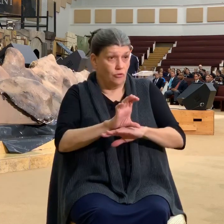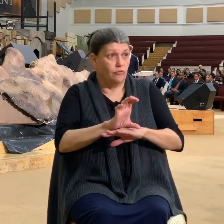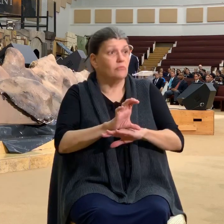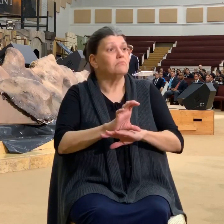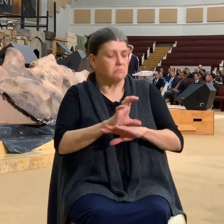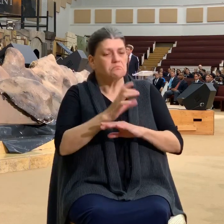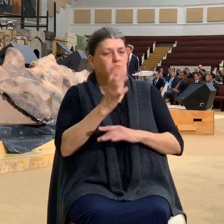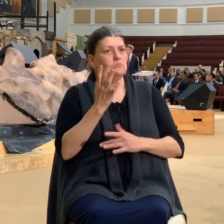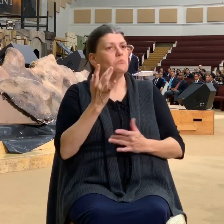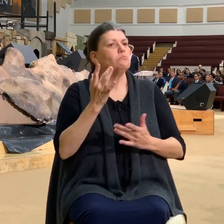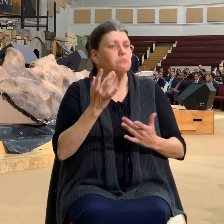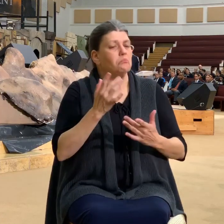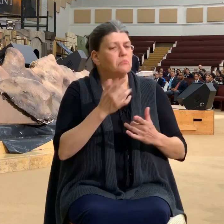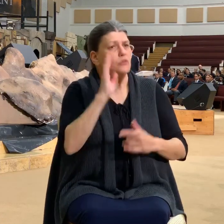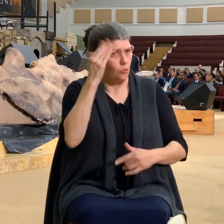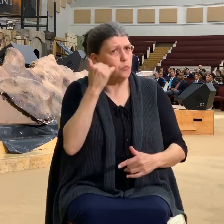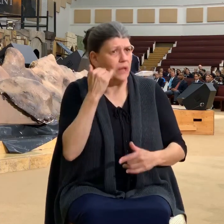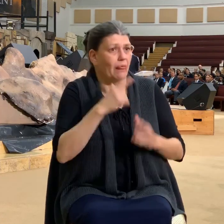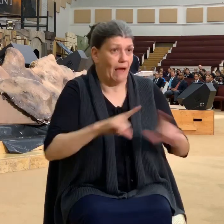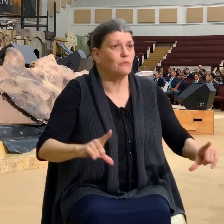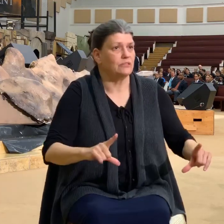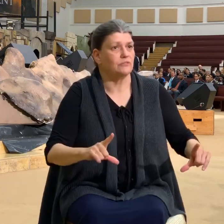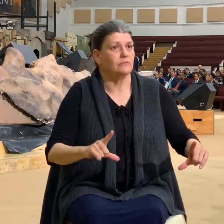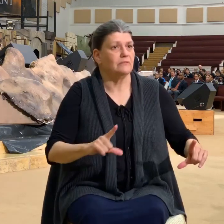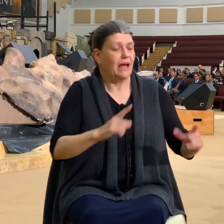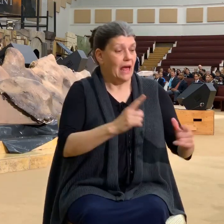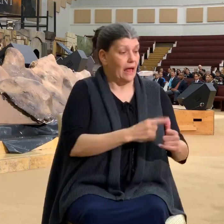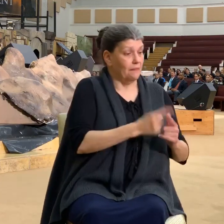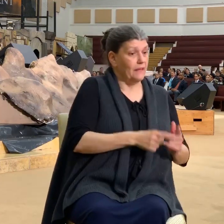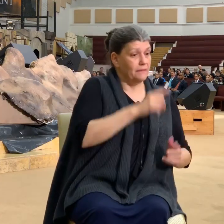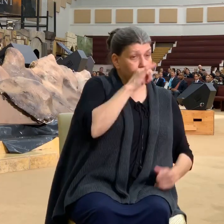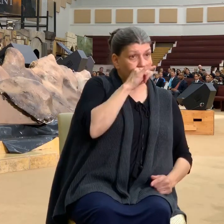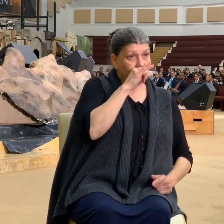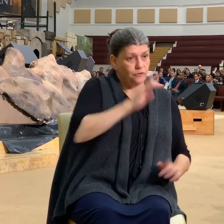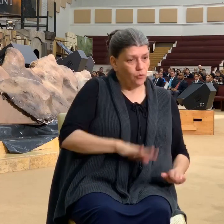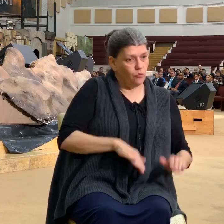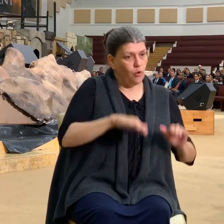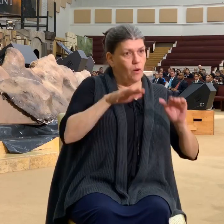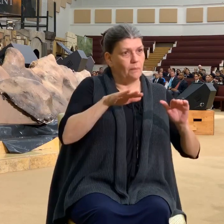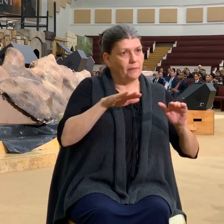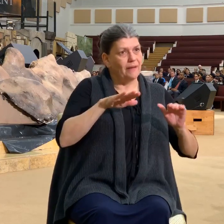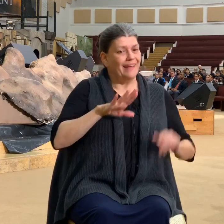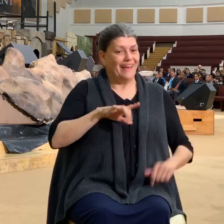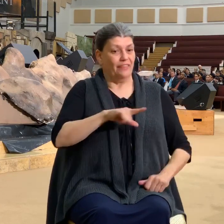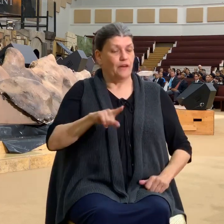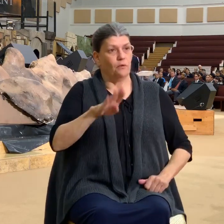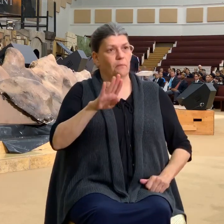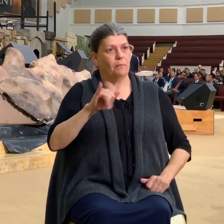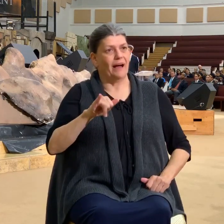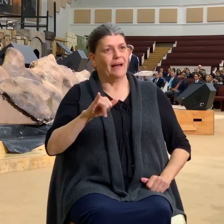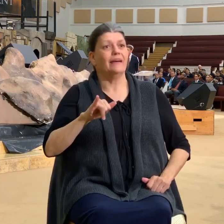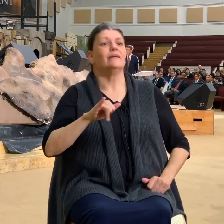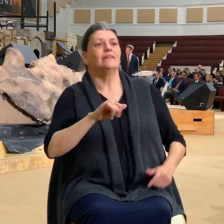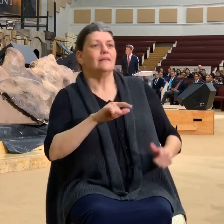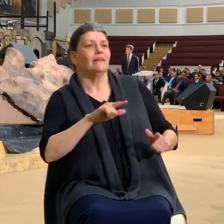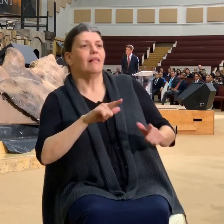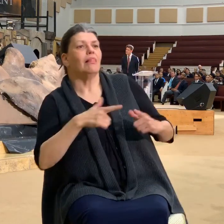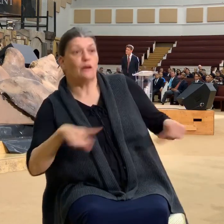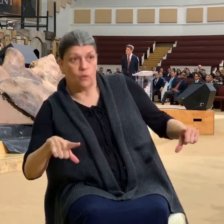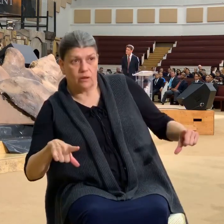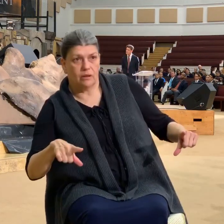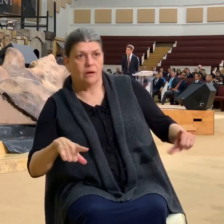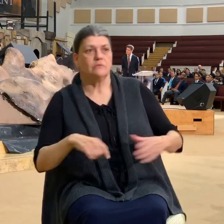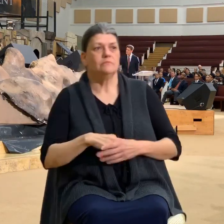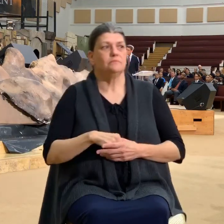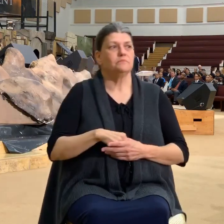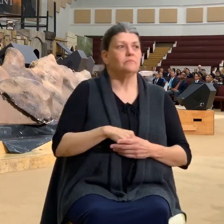language. And then the kids begin to develop. They were kind of bilingual. They were Korean in language at home, but at